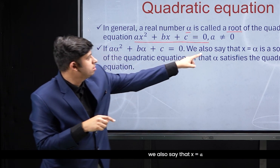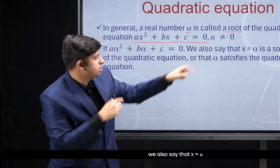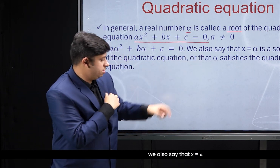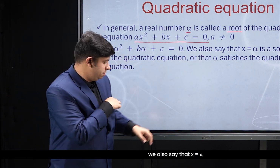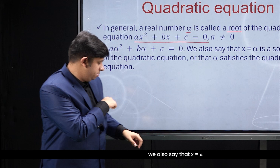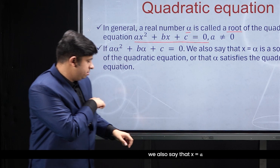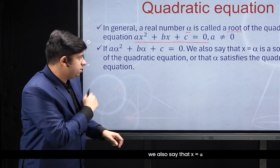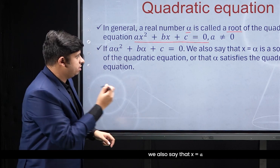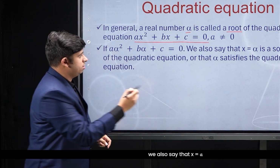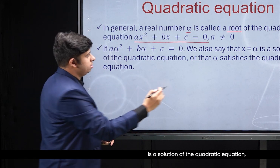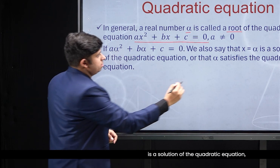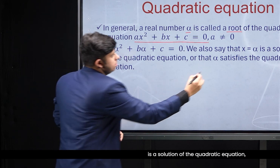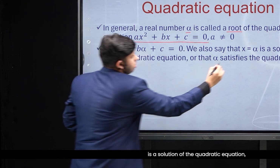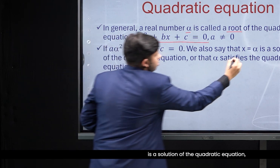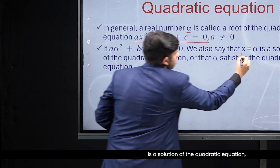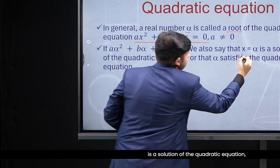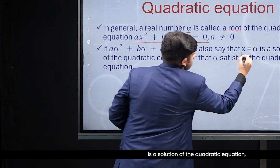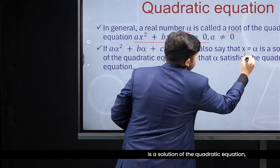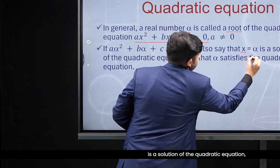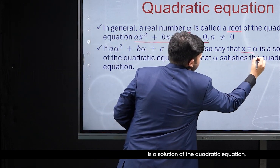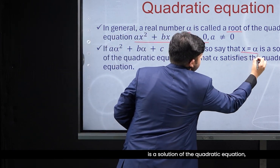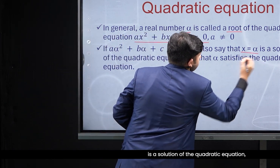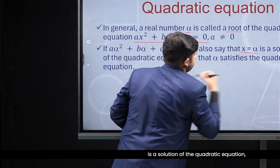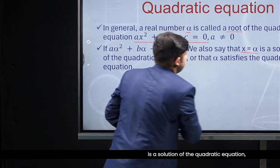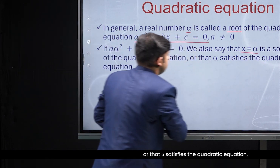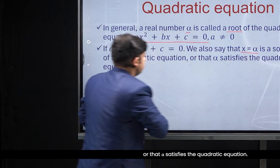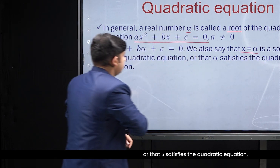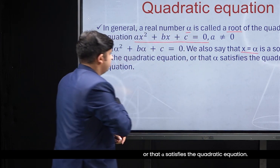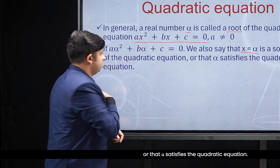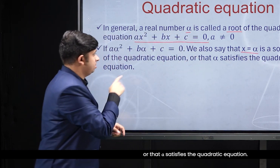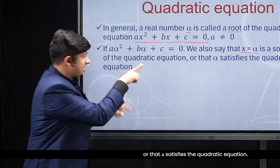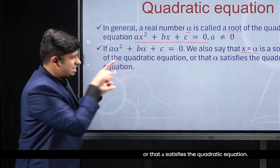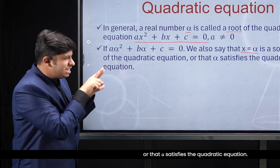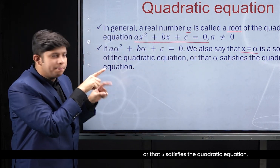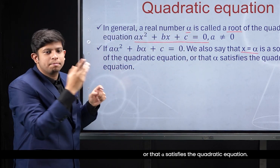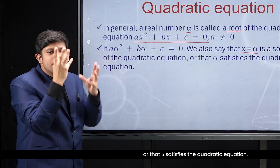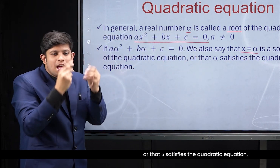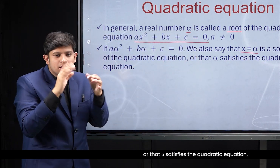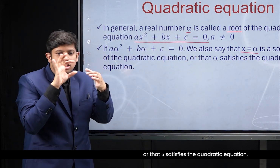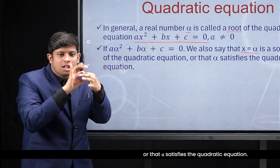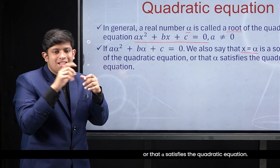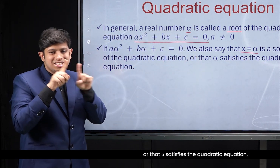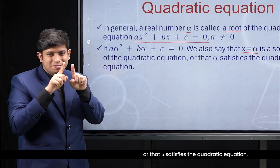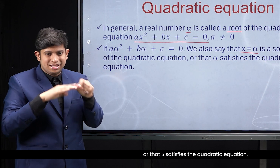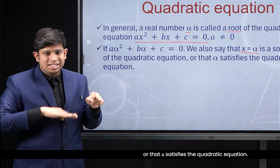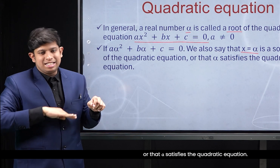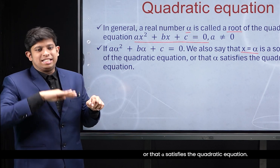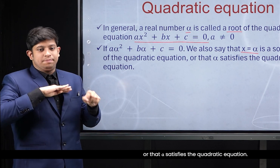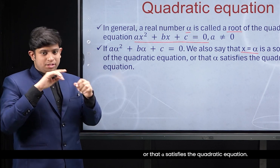to alpha is a solution of the quadratic equation or that alpha satisfies the quadratic equation.